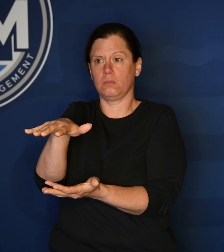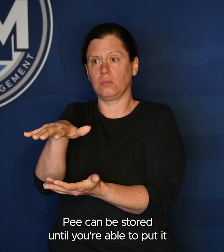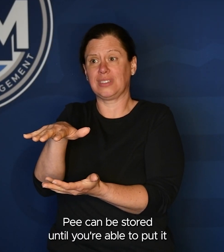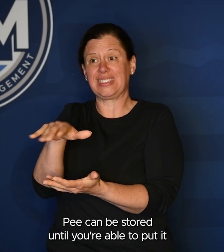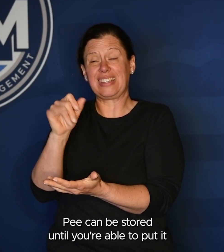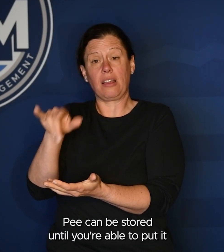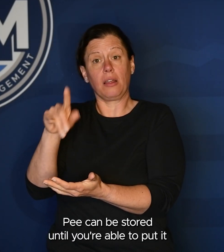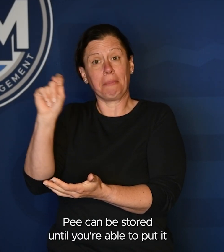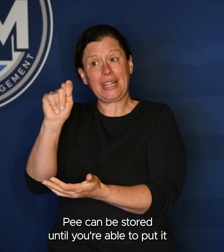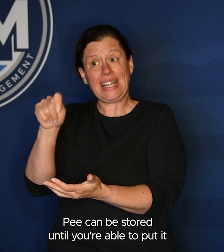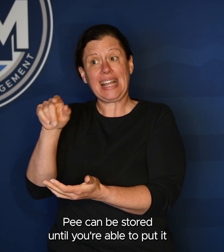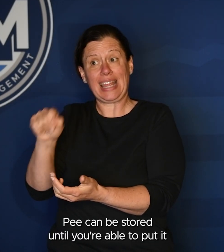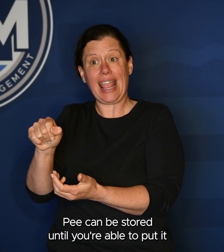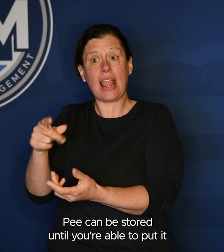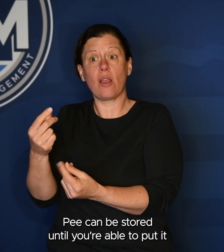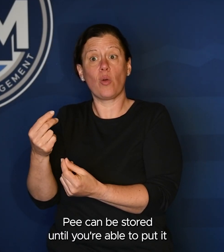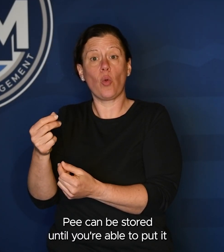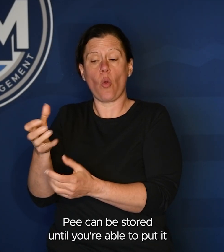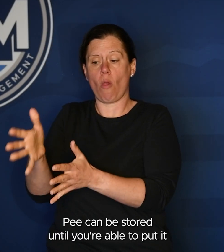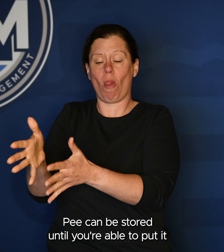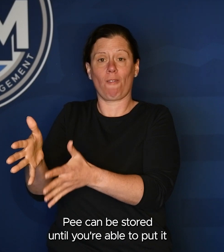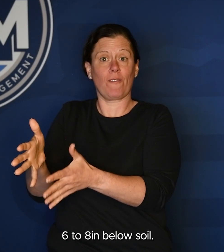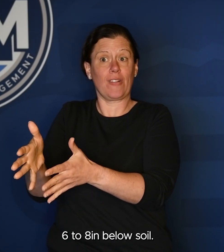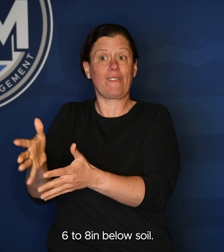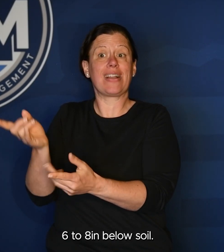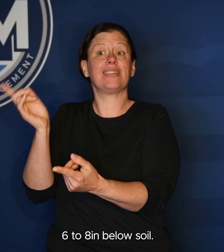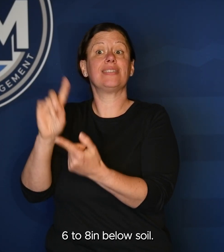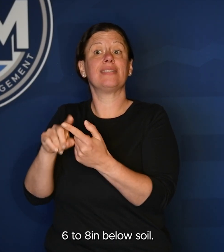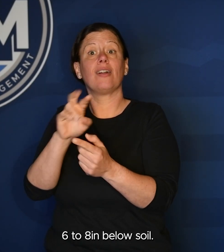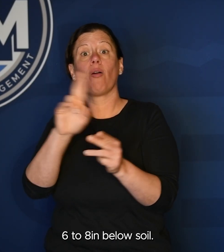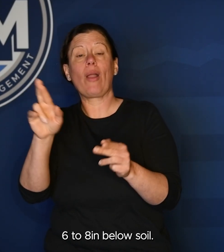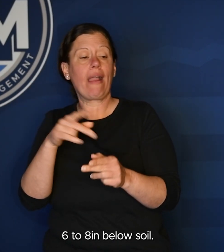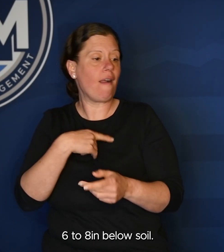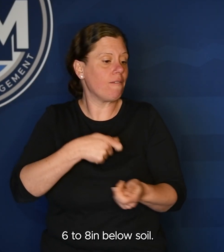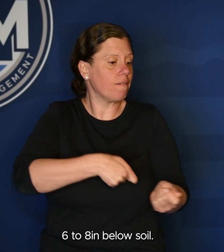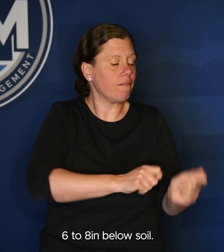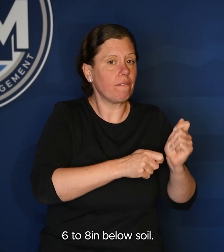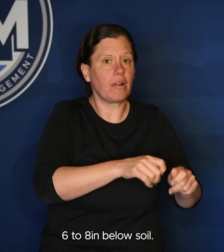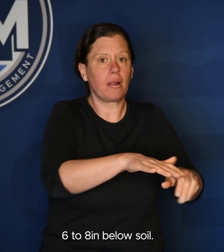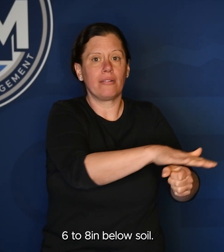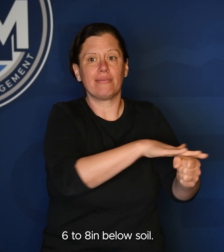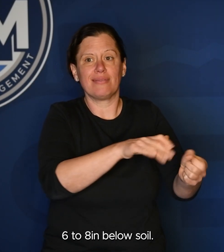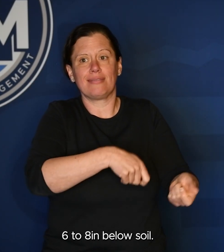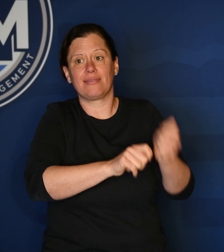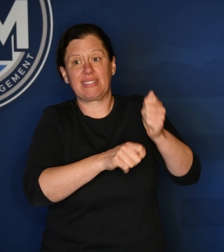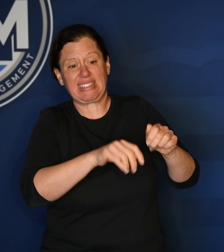Pee can be stored until you're able to put it 6 to 8 inches below soil.